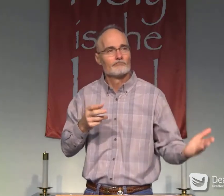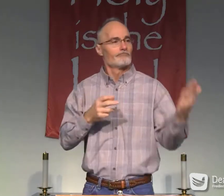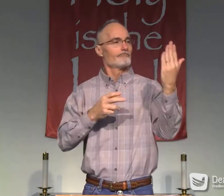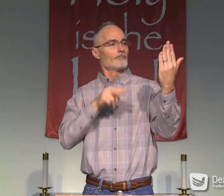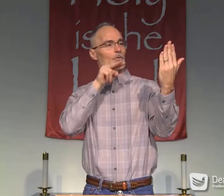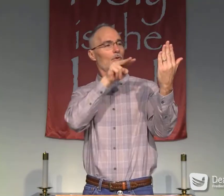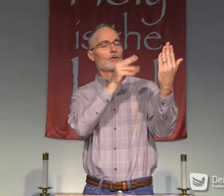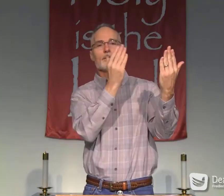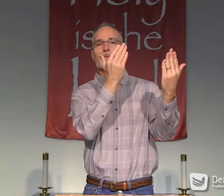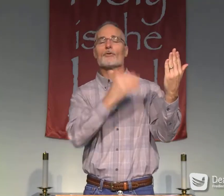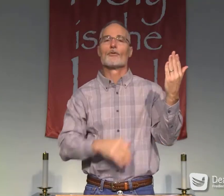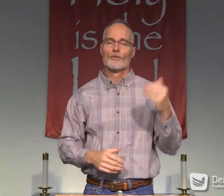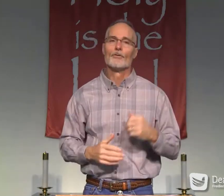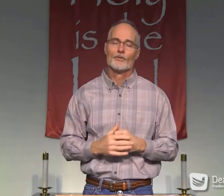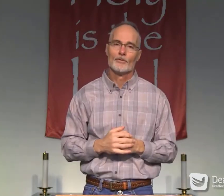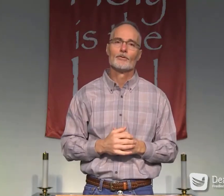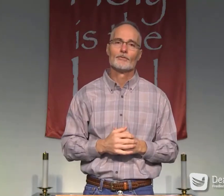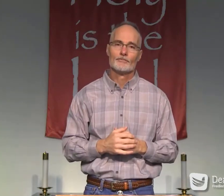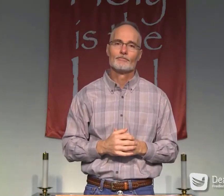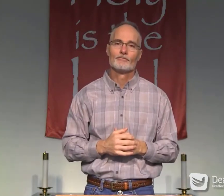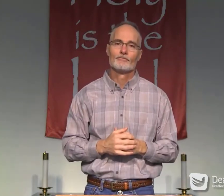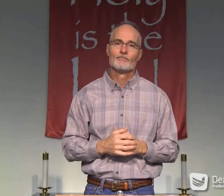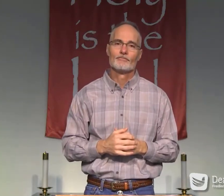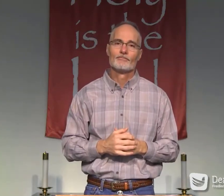Jesus wants us to look in the mirror